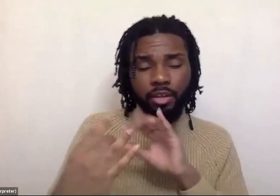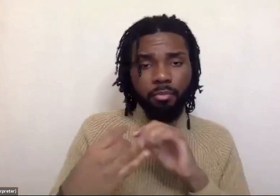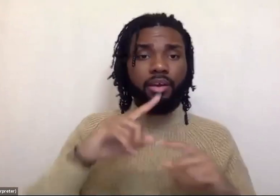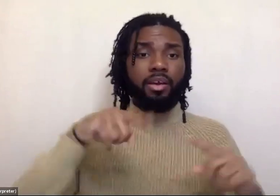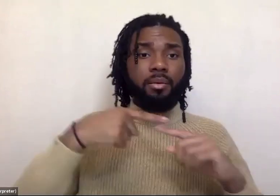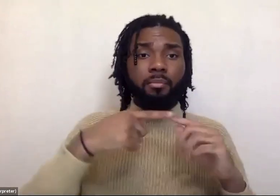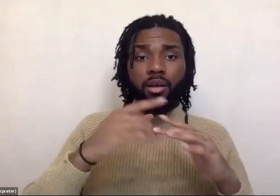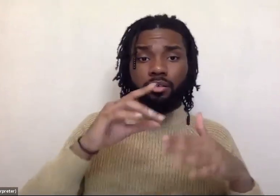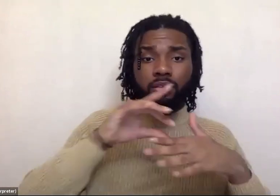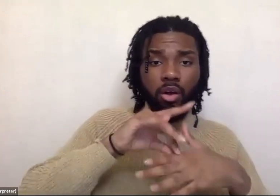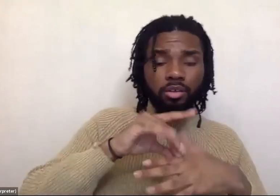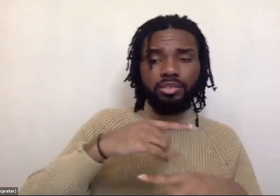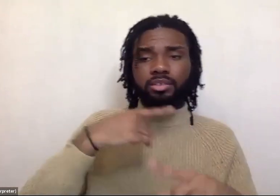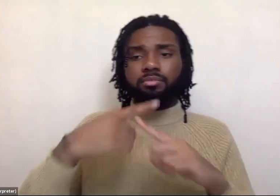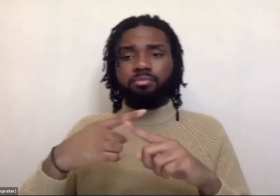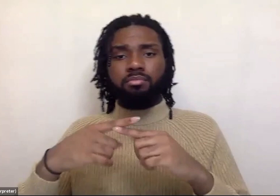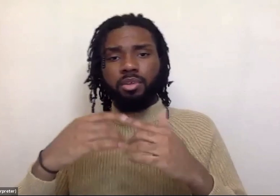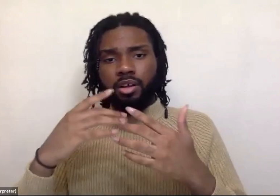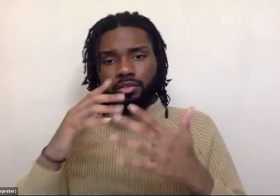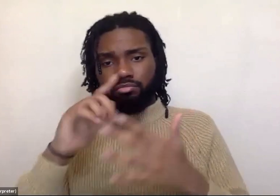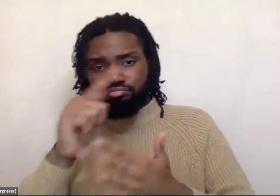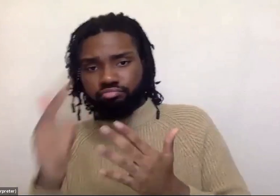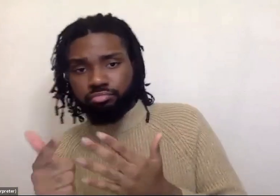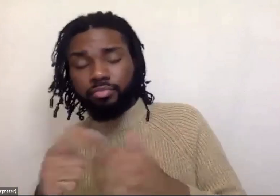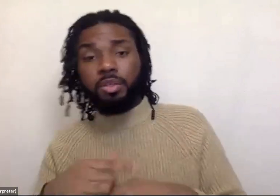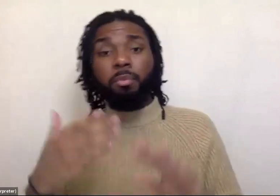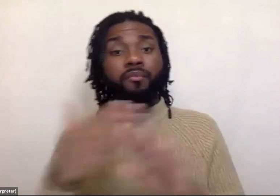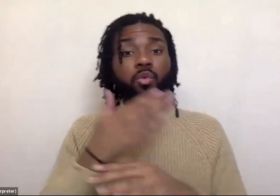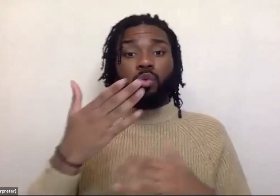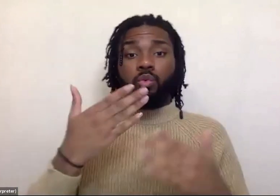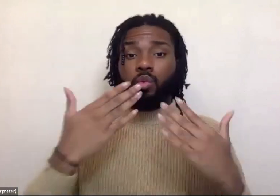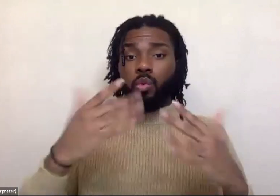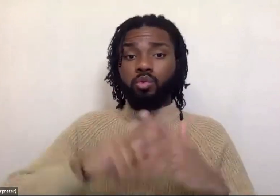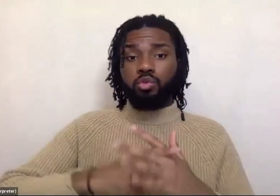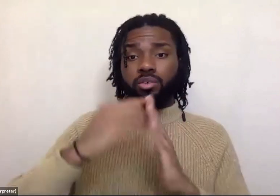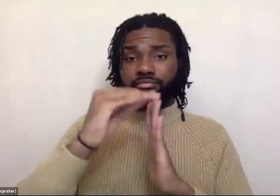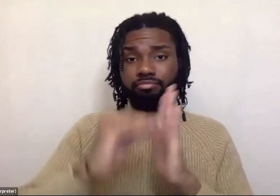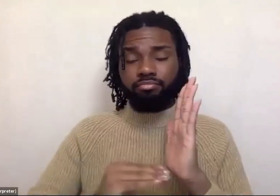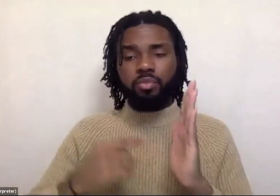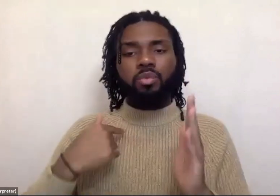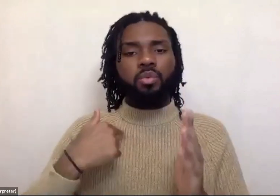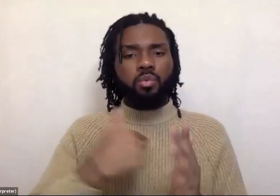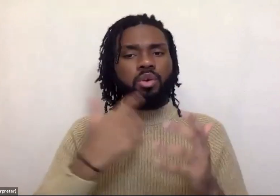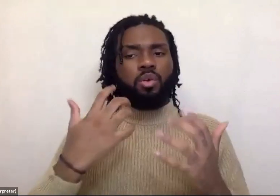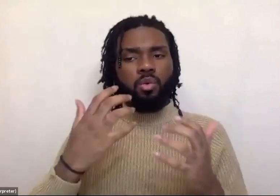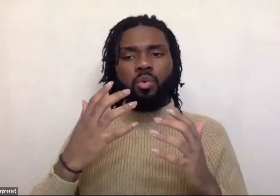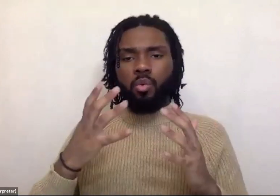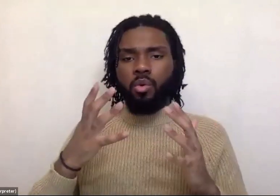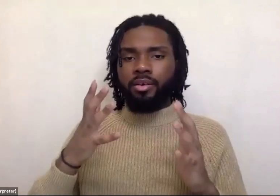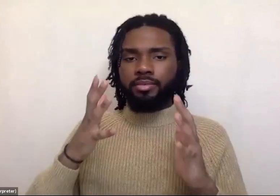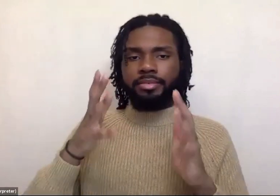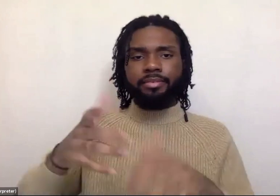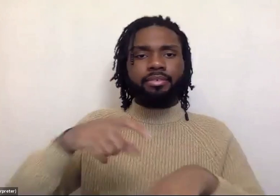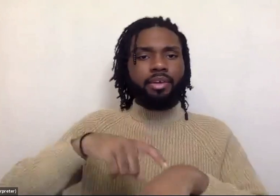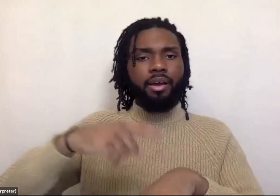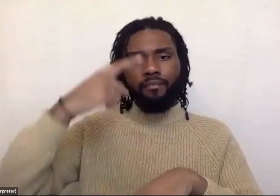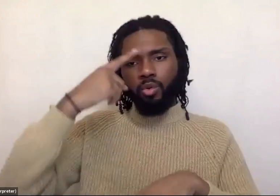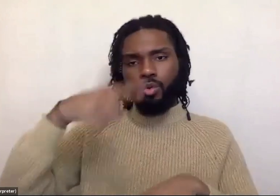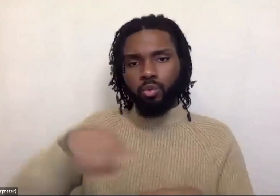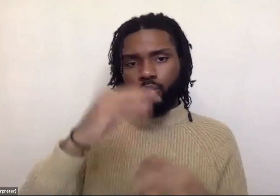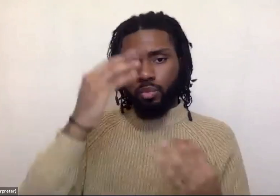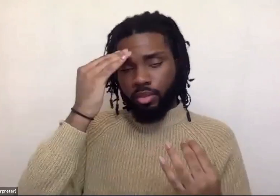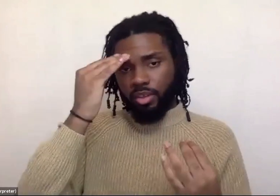chat box. But before you get into the evaluation, because we want to leave a few minutes of silent think time, or we'll have some music,